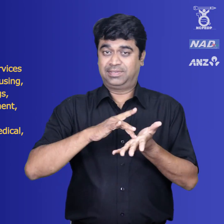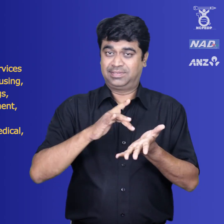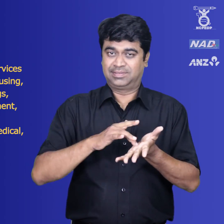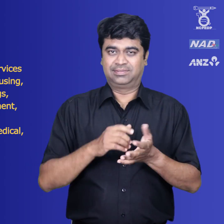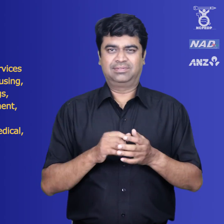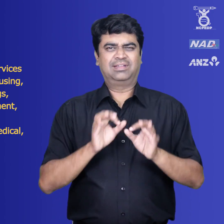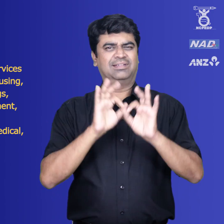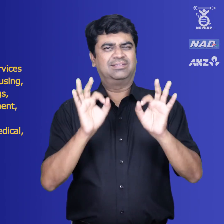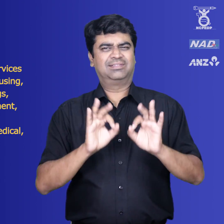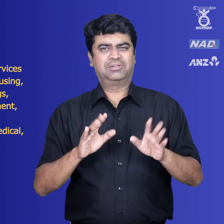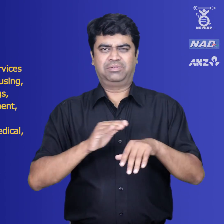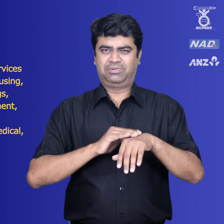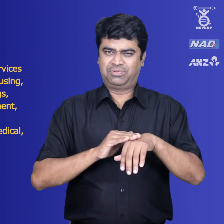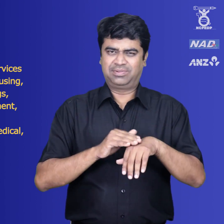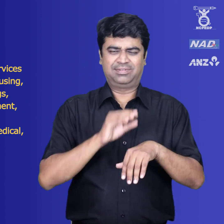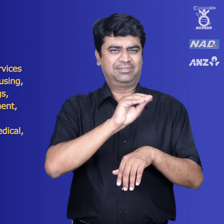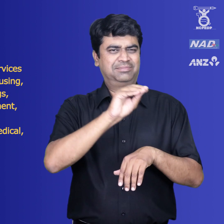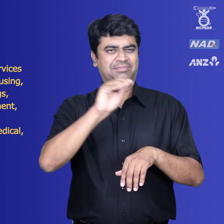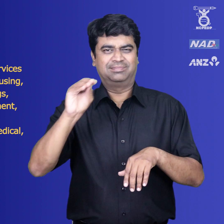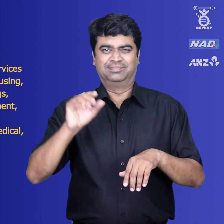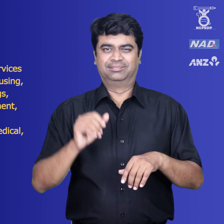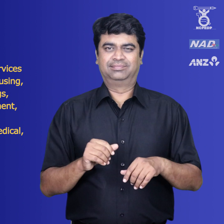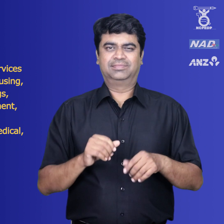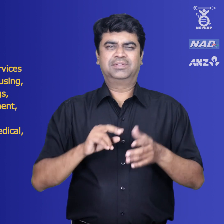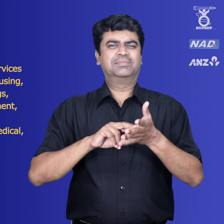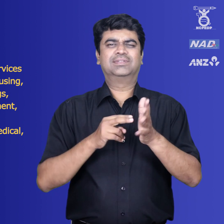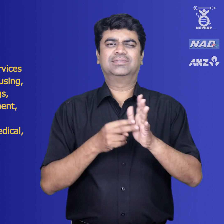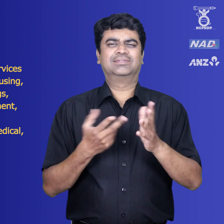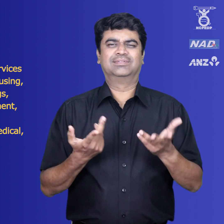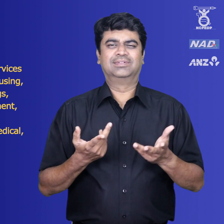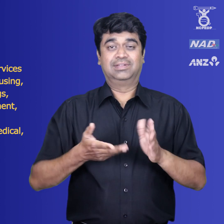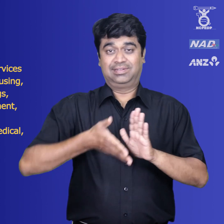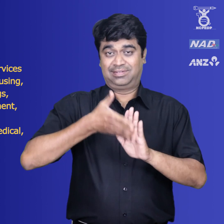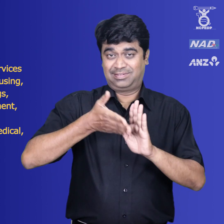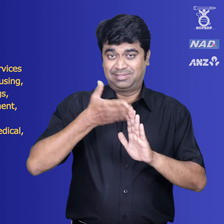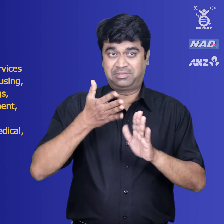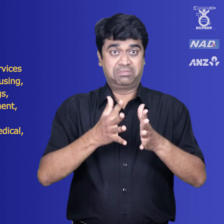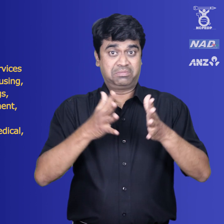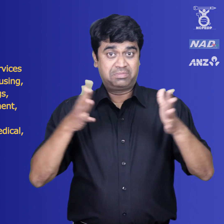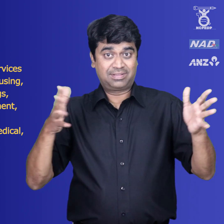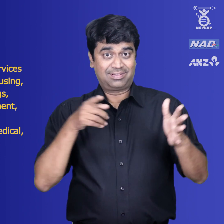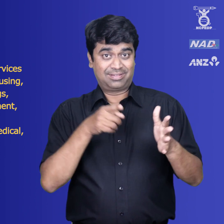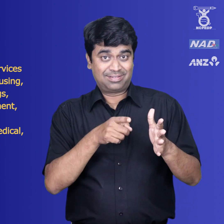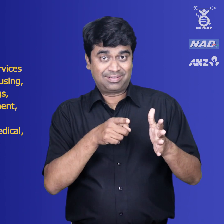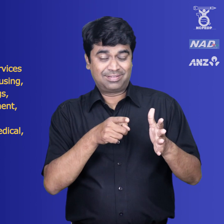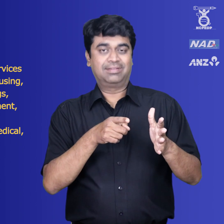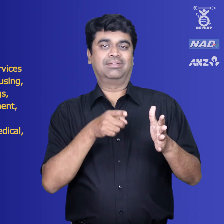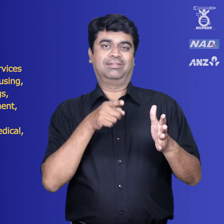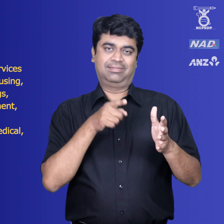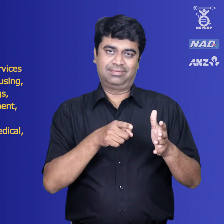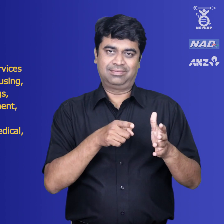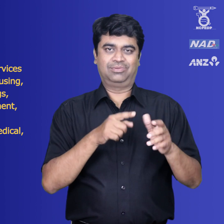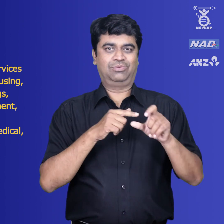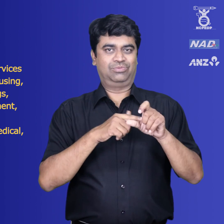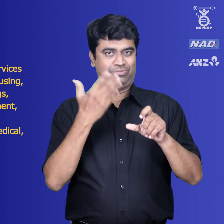Public facilities and services includes all forms of delivery of services to